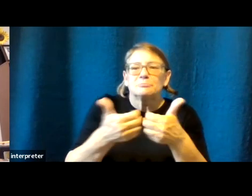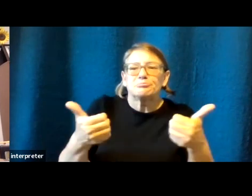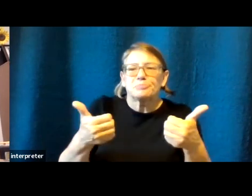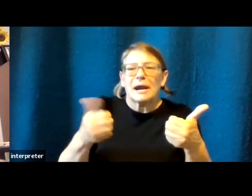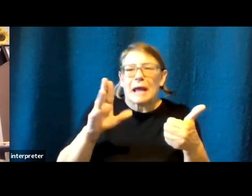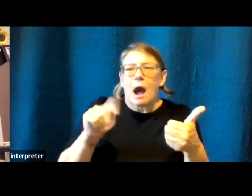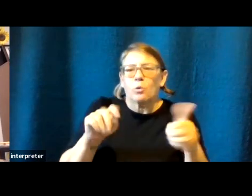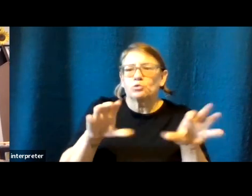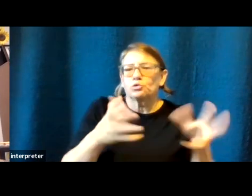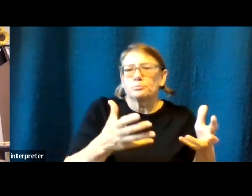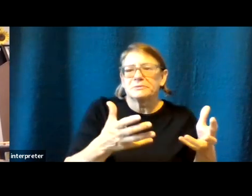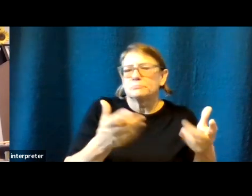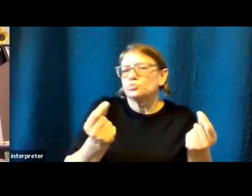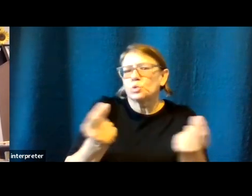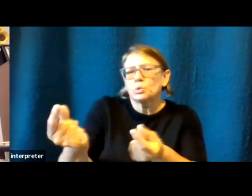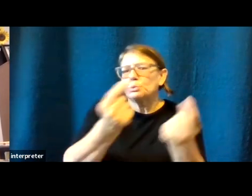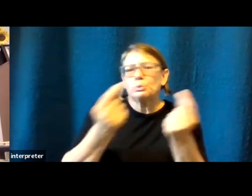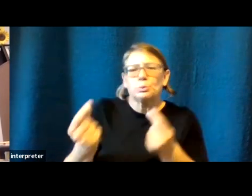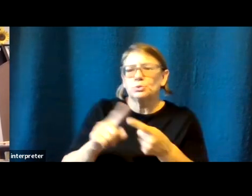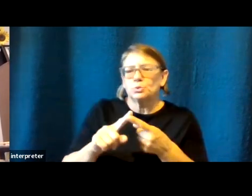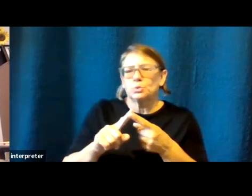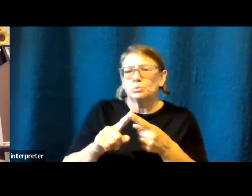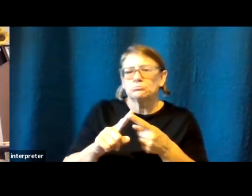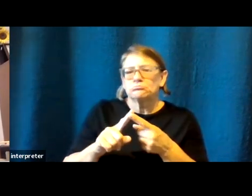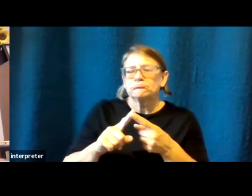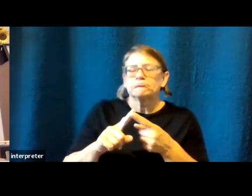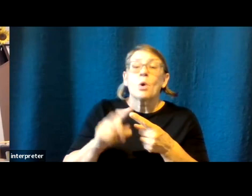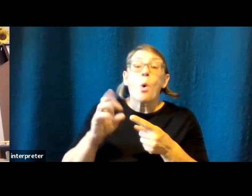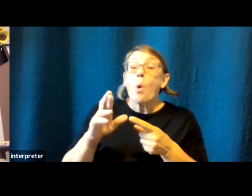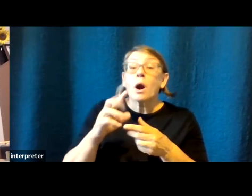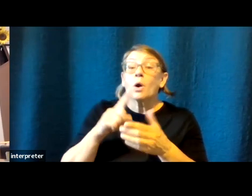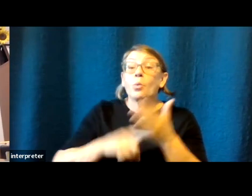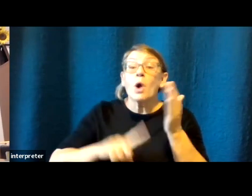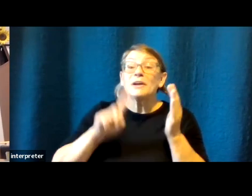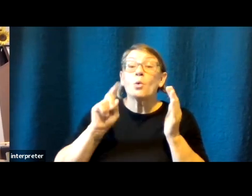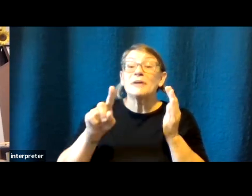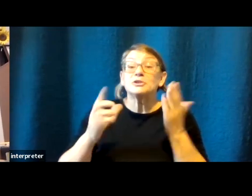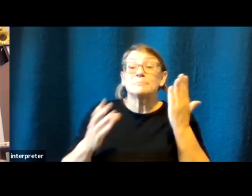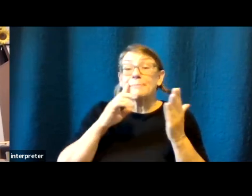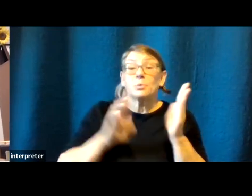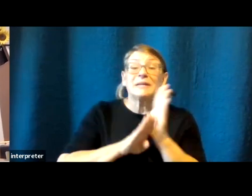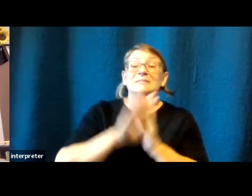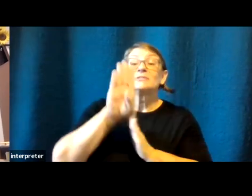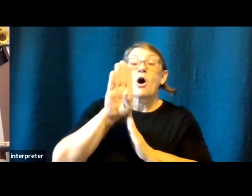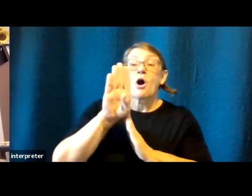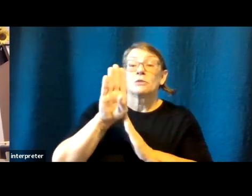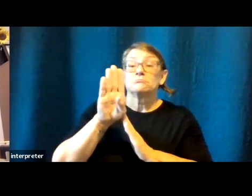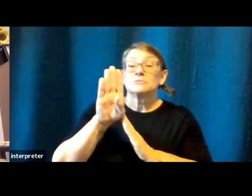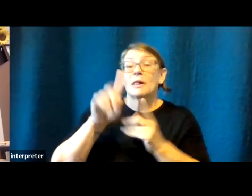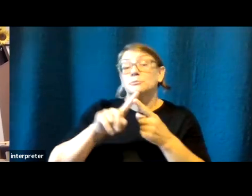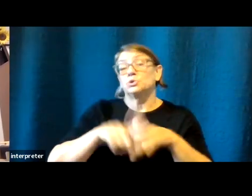who attend to break them into focus groups, or what questions could we develop to jumpstart the conversation.